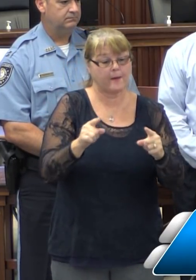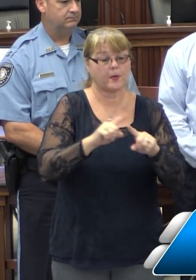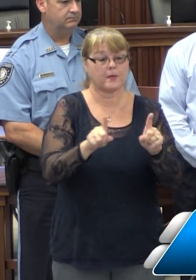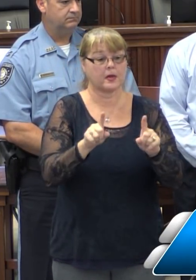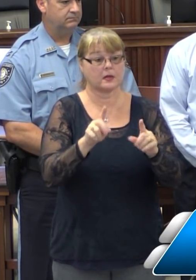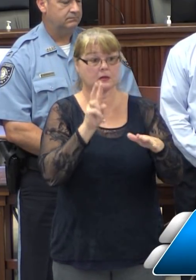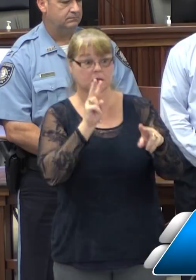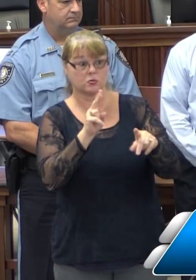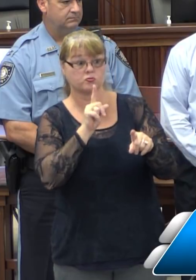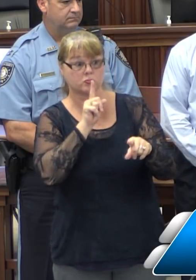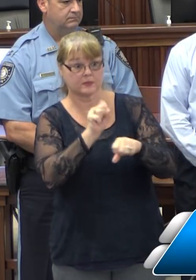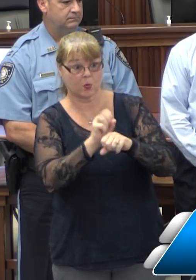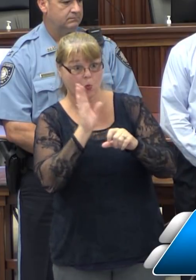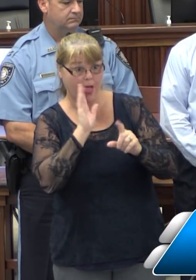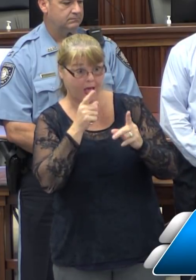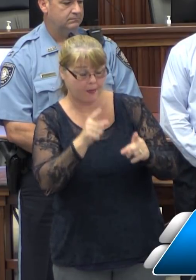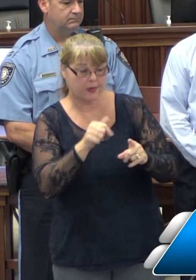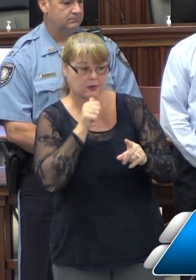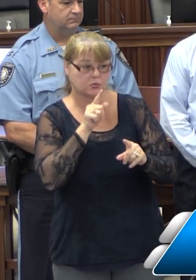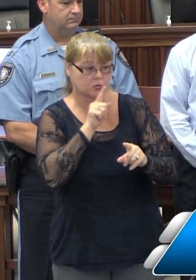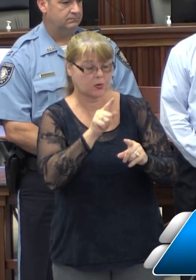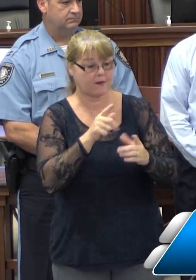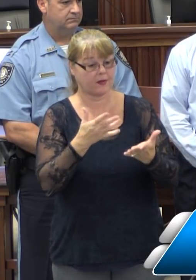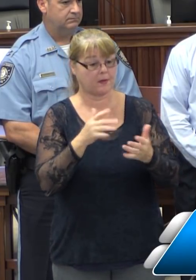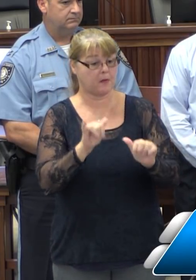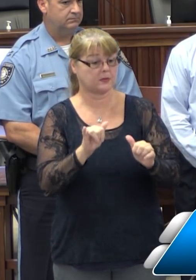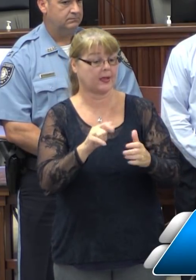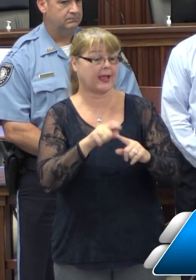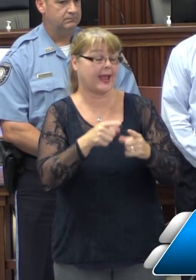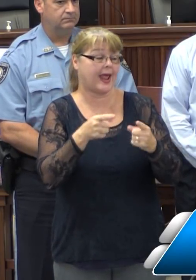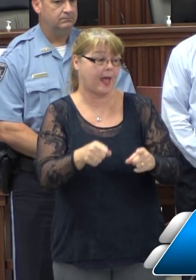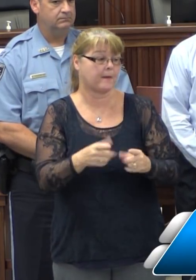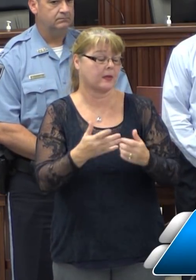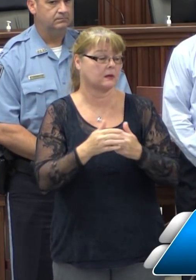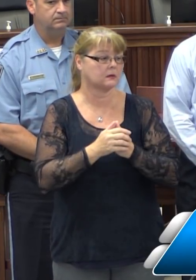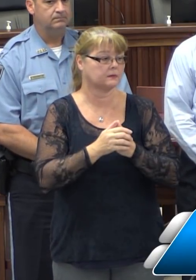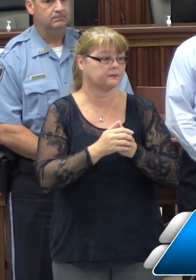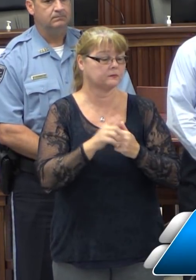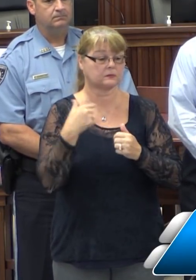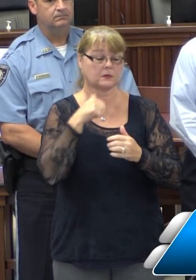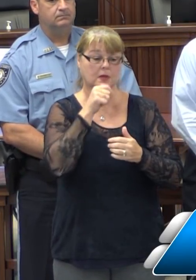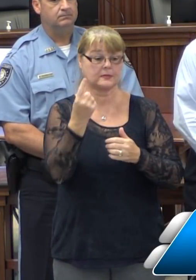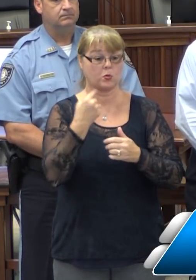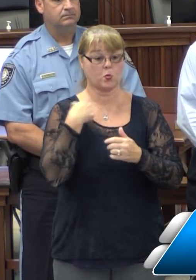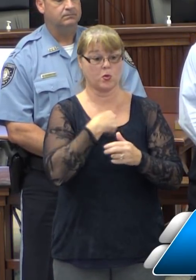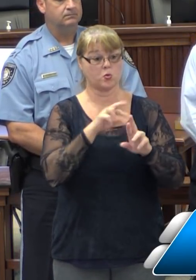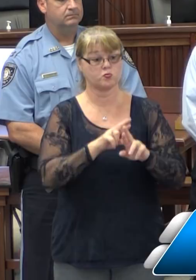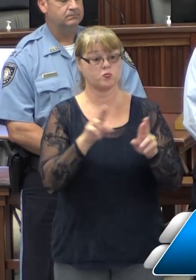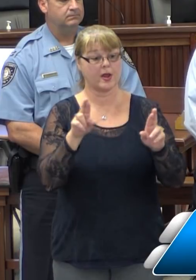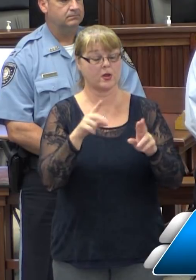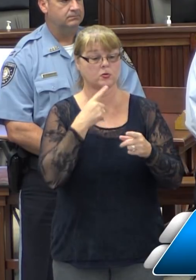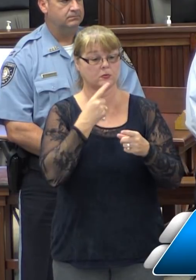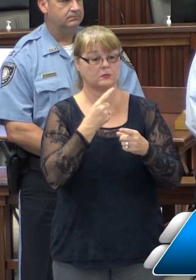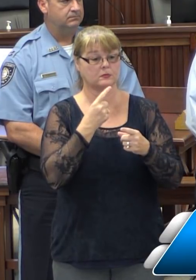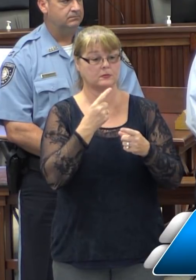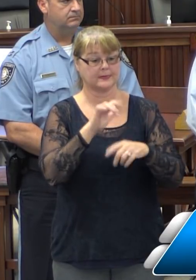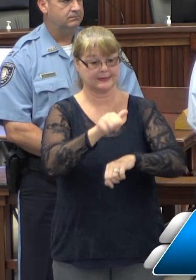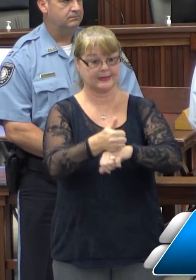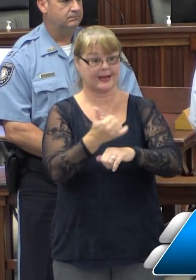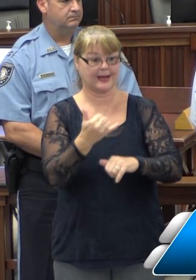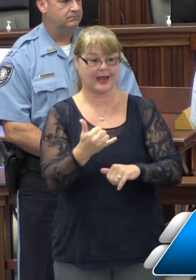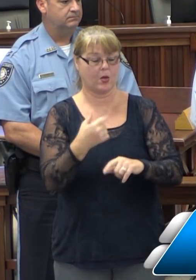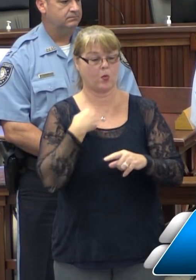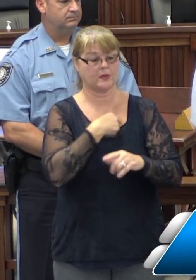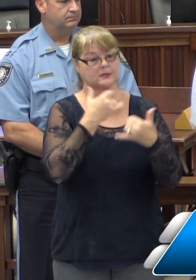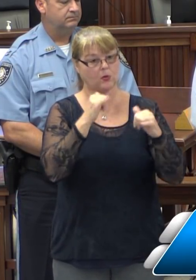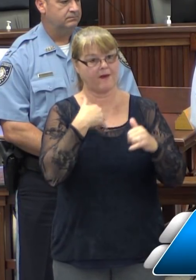we do have the potential, but again, it's not something that we are ready to implement right now.